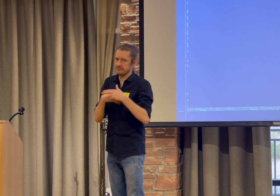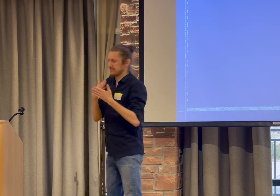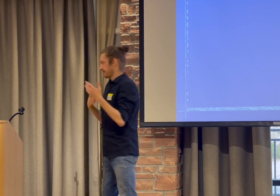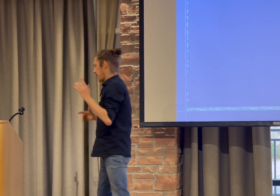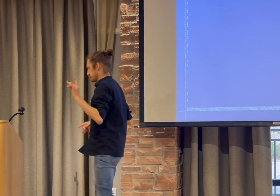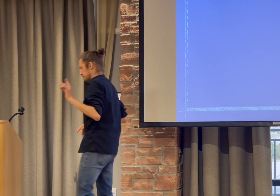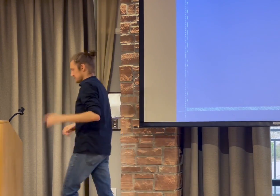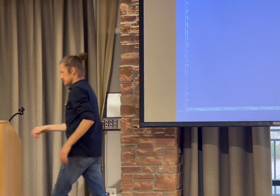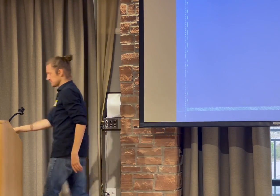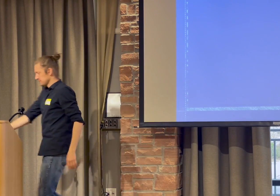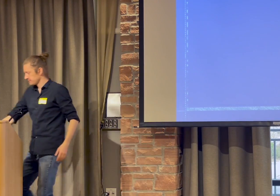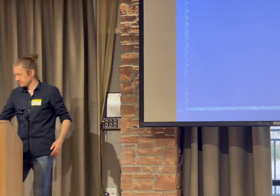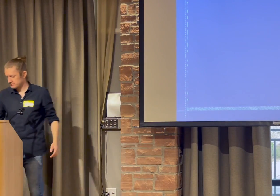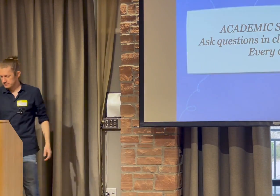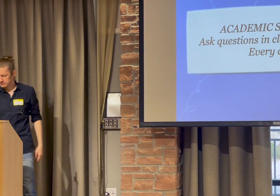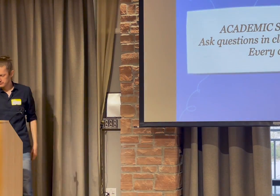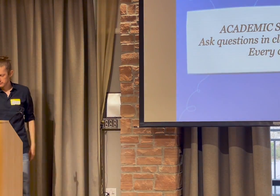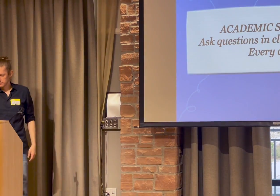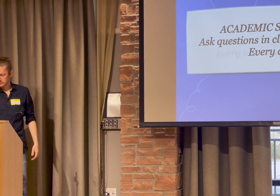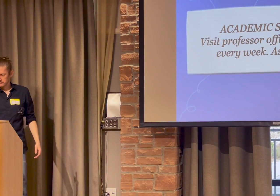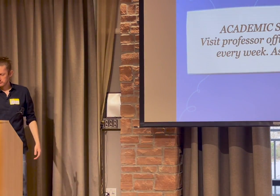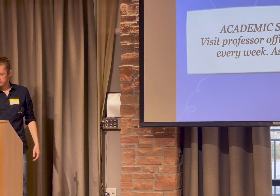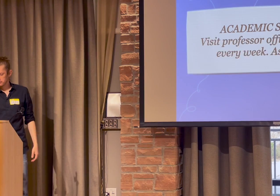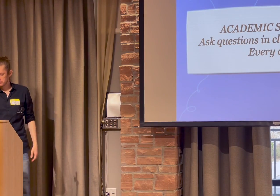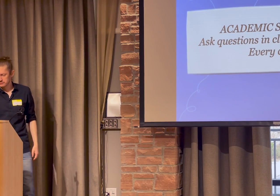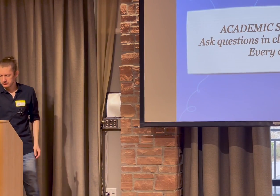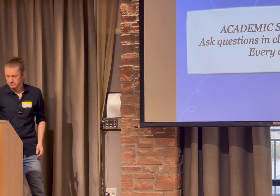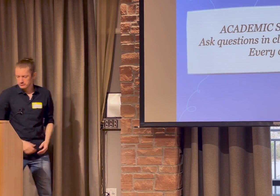How did I get between that 3.8 and 4.0?